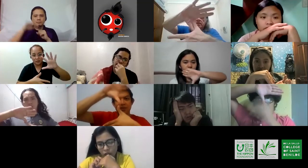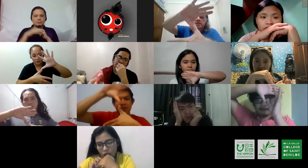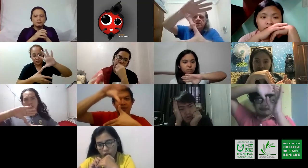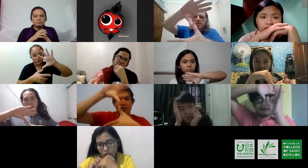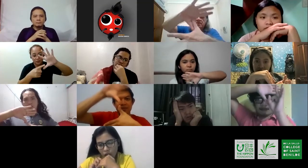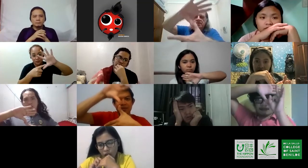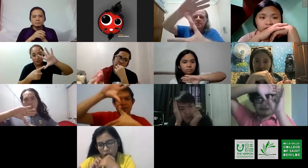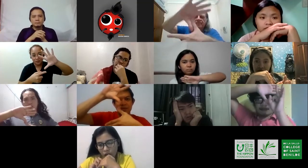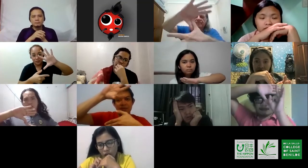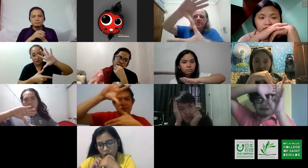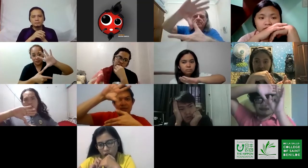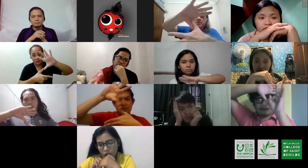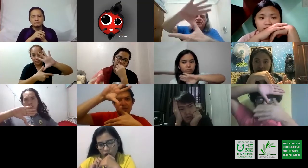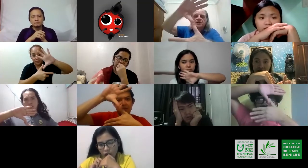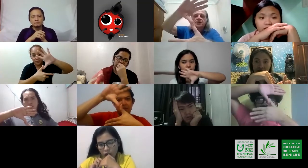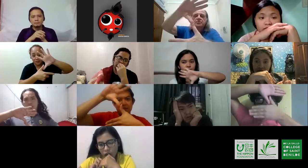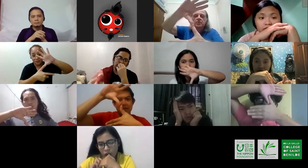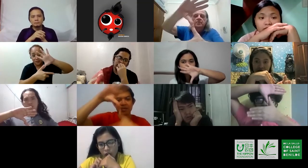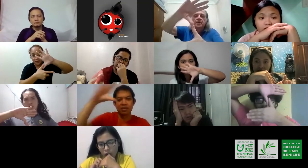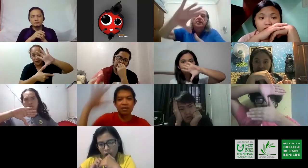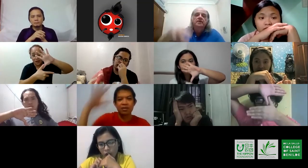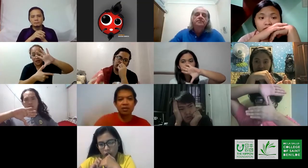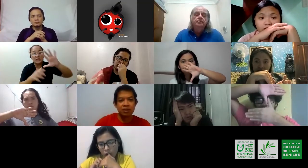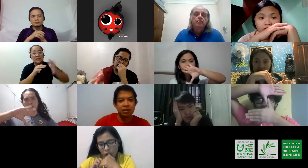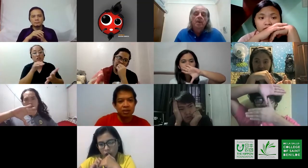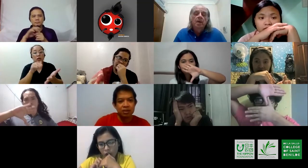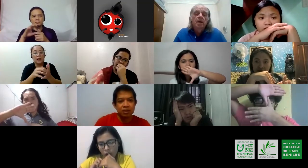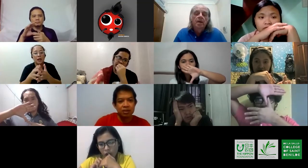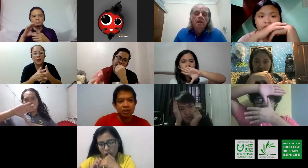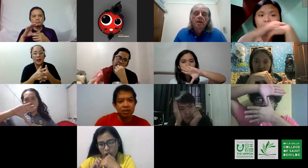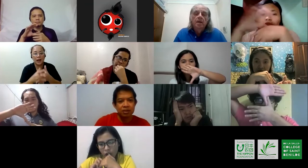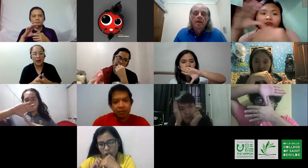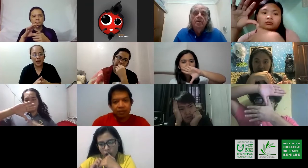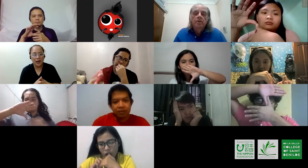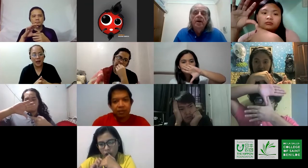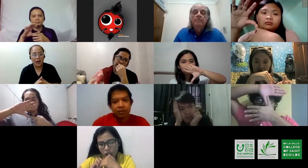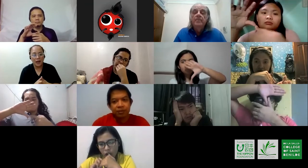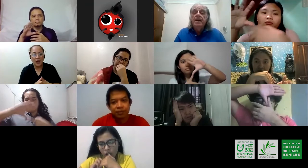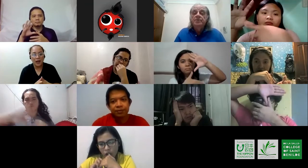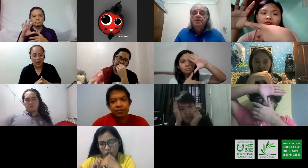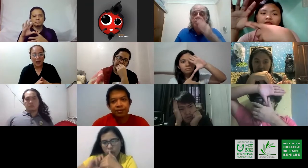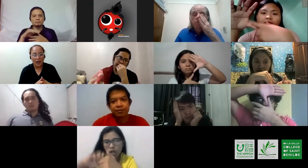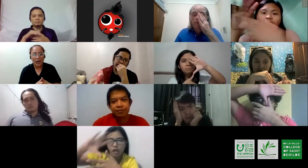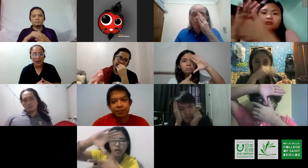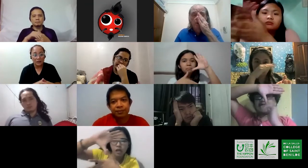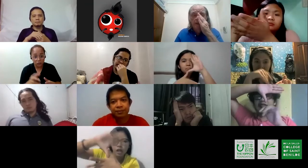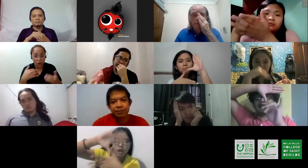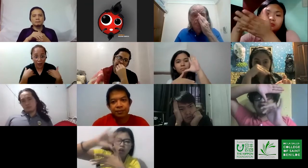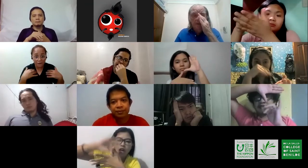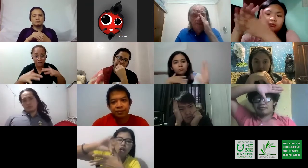the thumbs are Central America. Okay, you have maps showing where each place